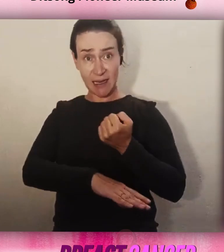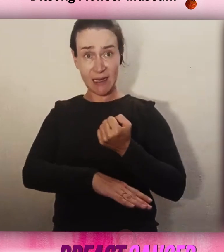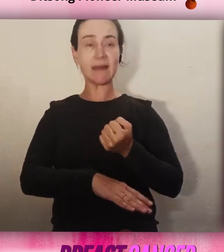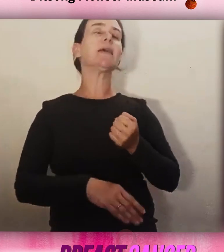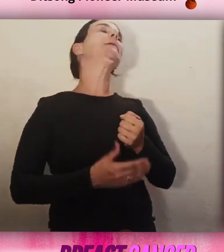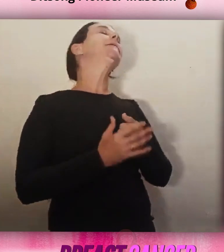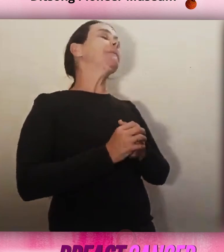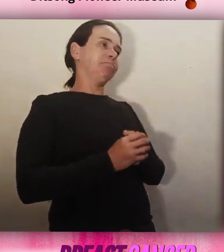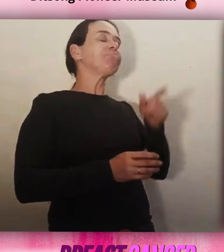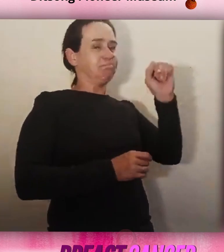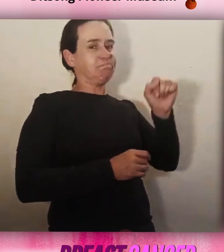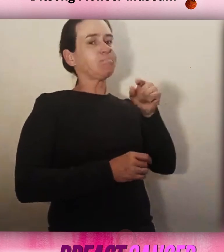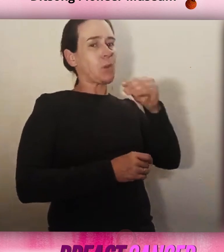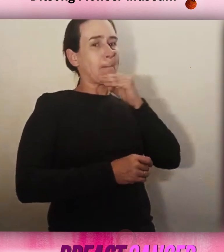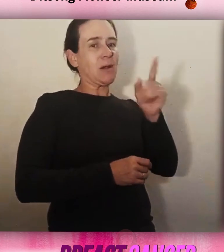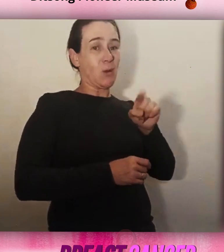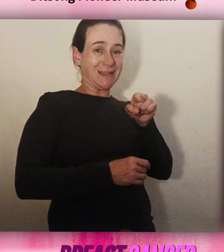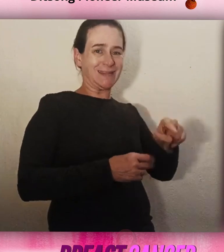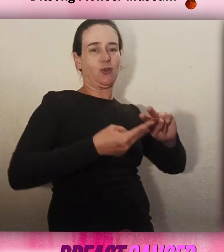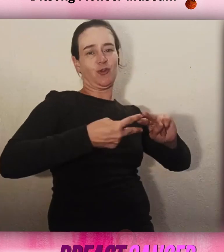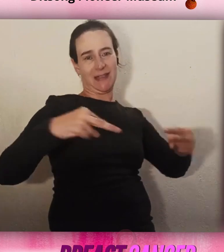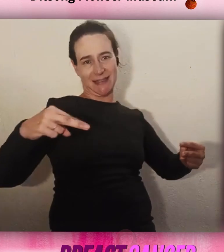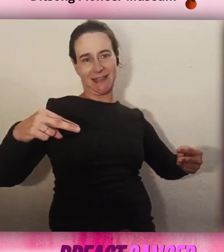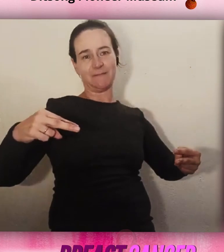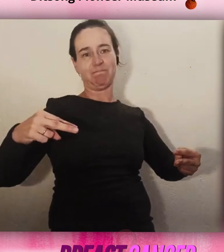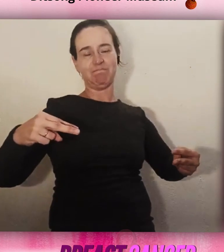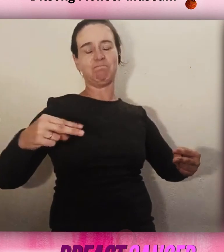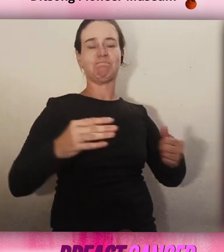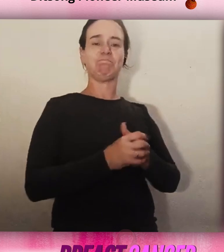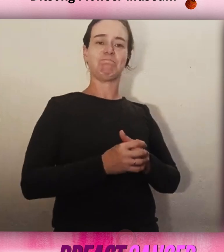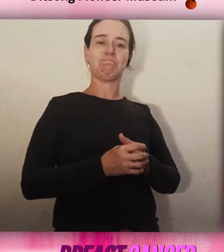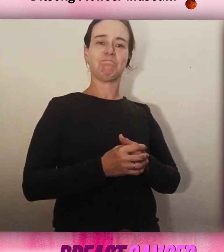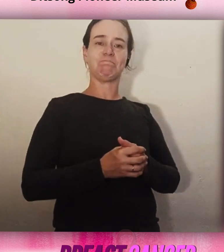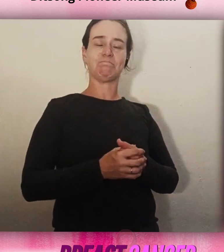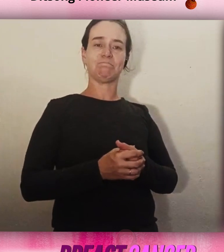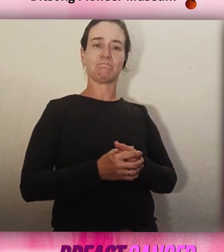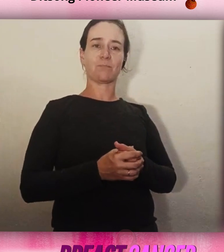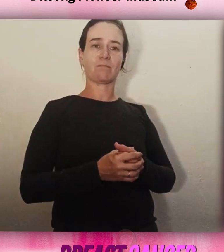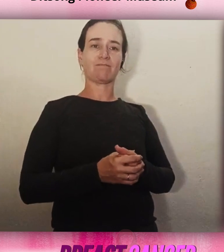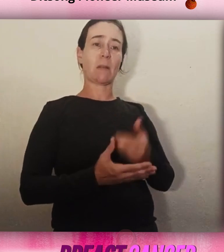to have cancer? Yes, that's what it means when we talk to genetics.